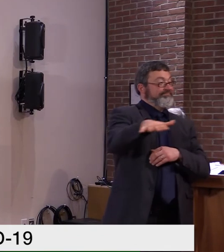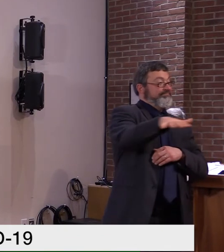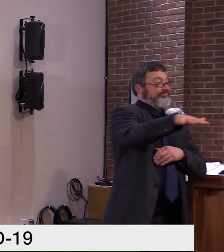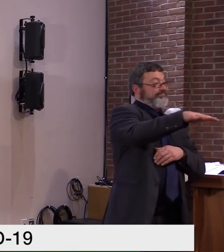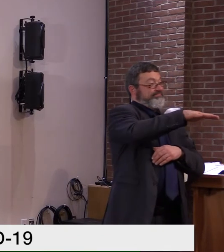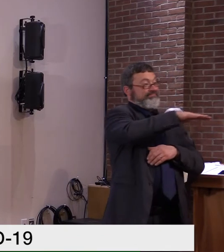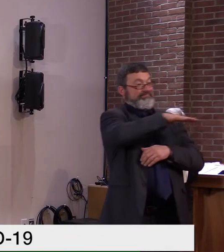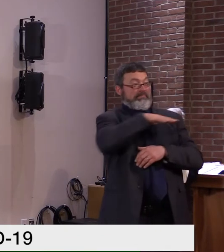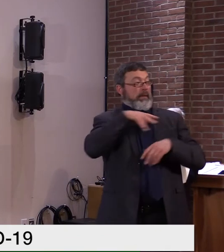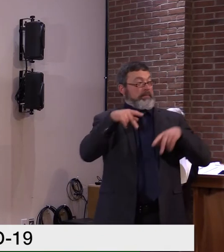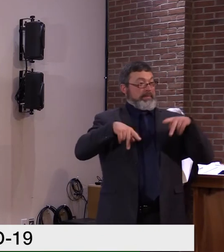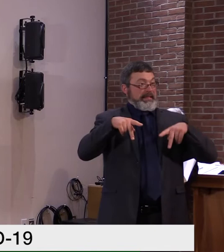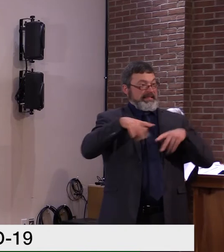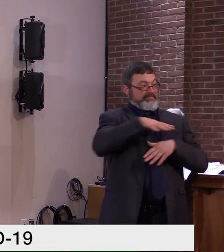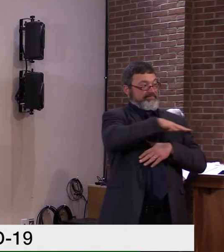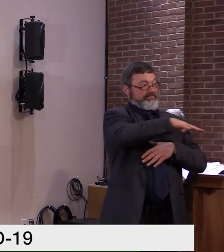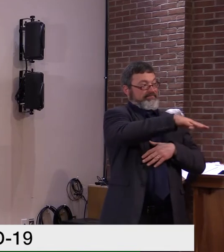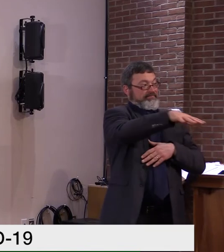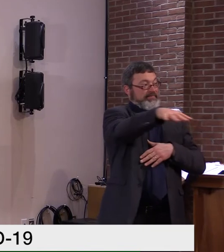people with their time off from work.